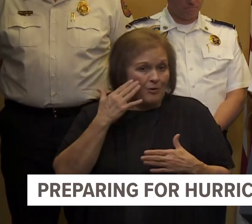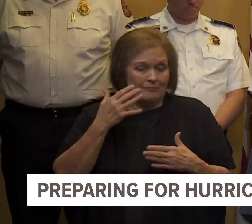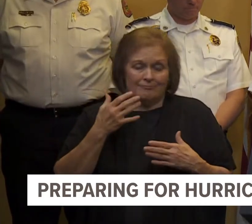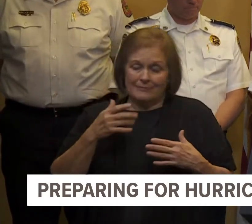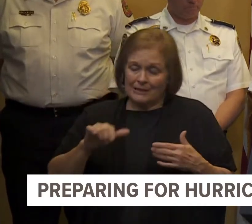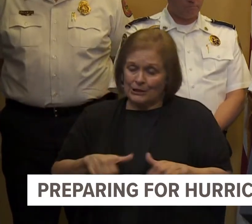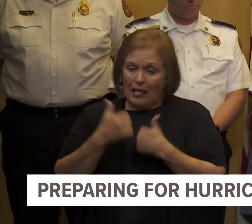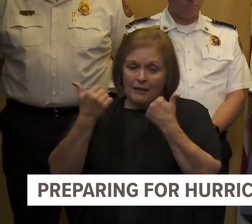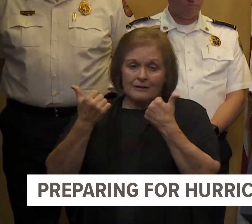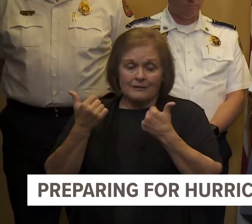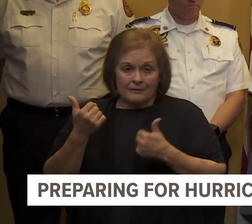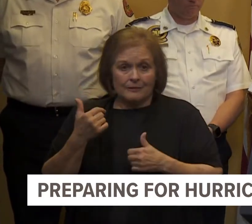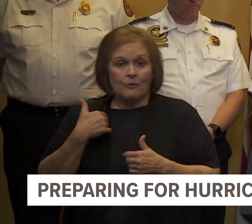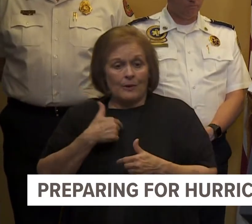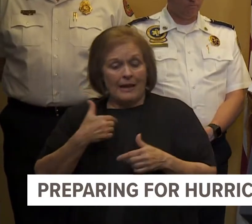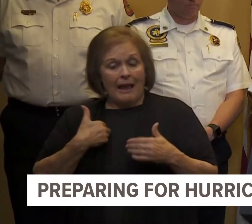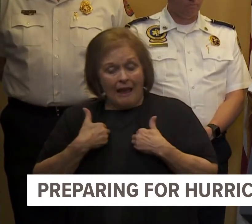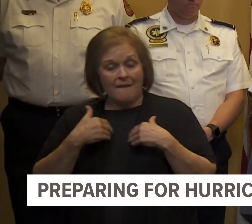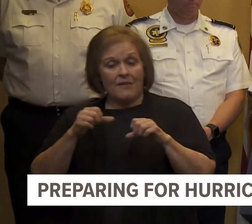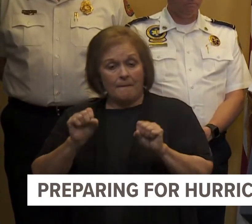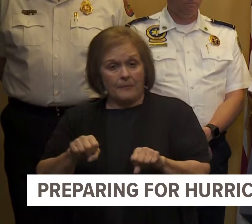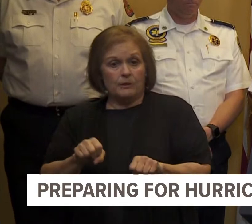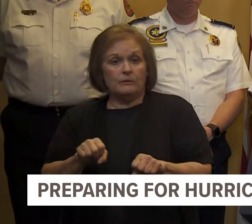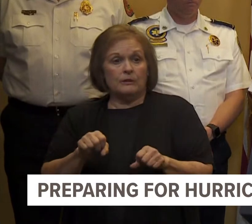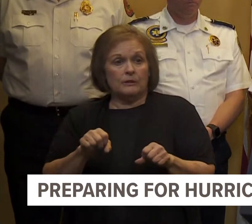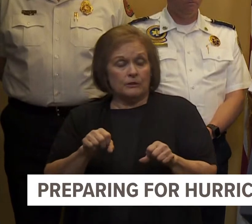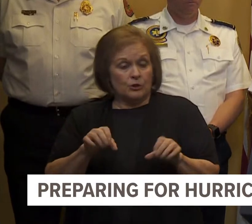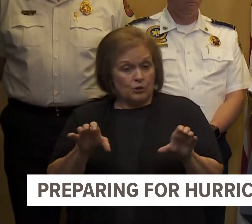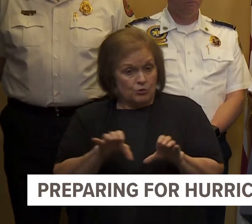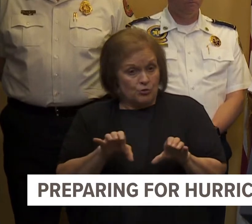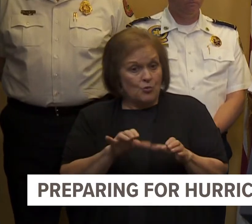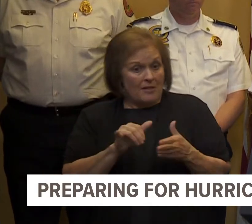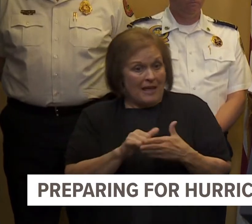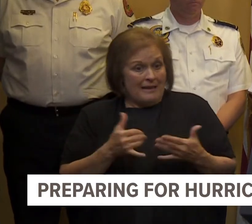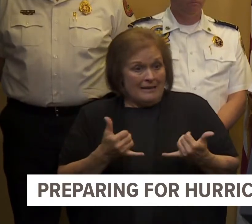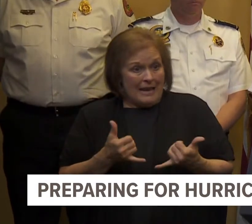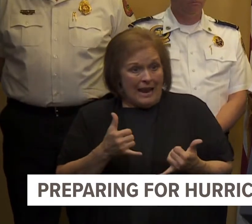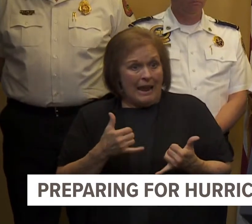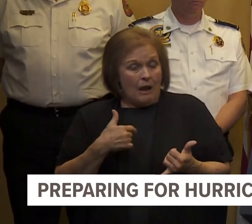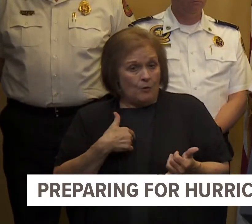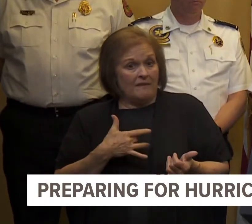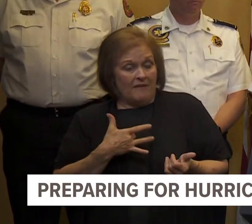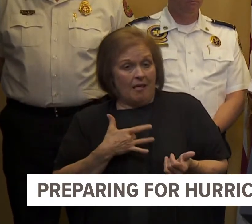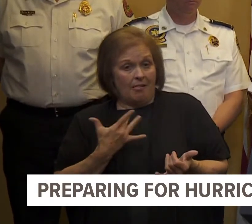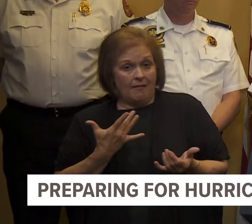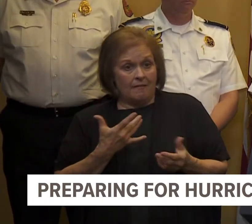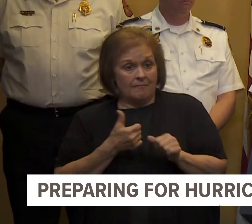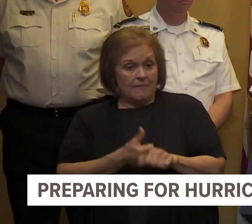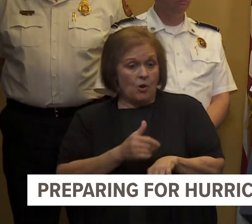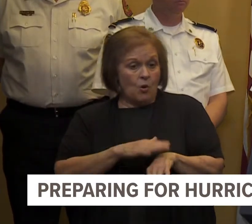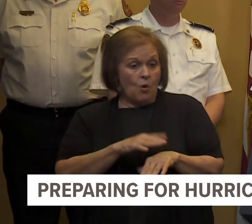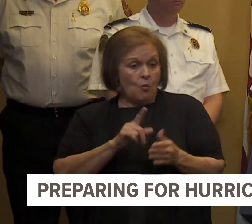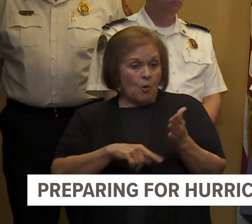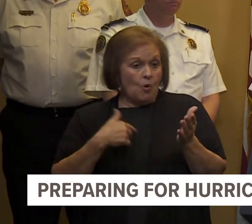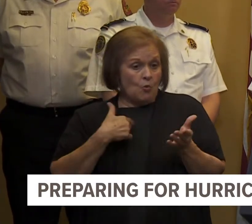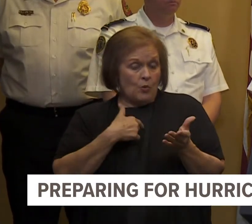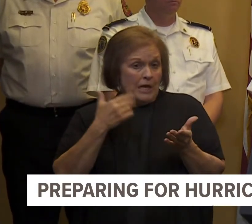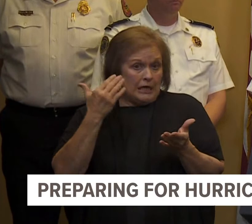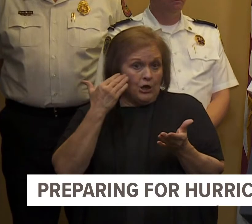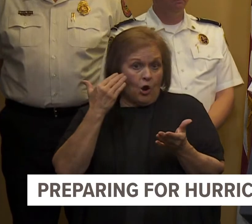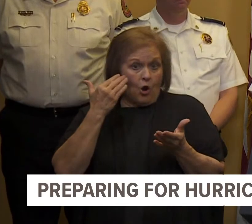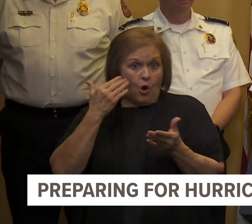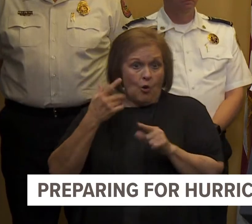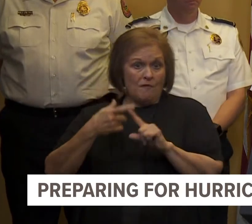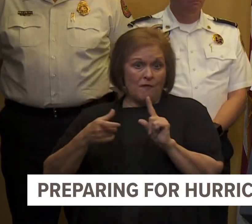challenging. We have the capability to do much of this right now, we believe, based off of what we know from the